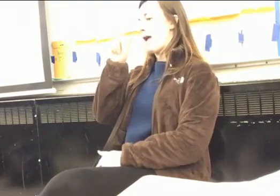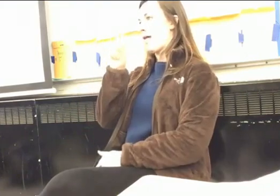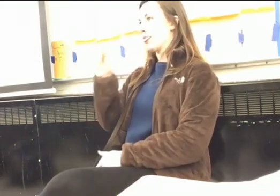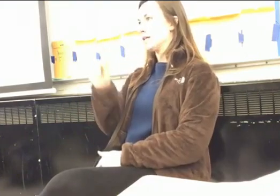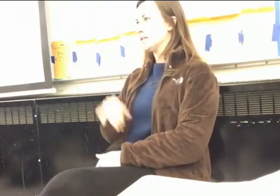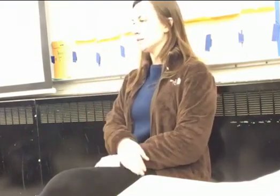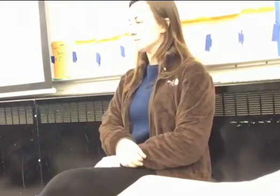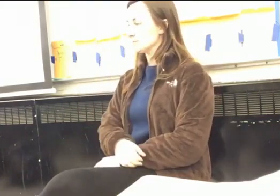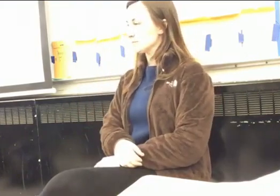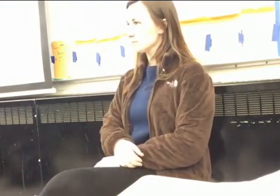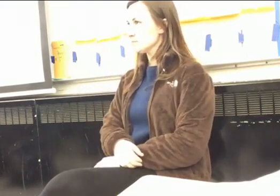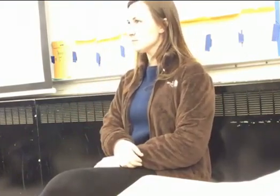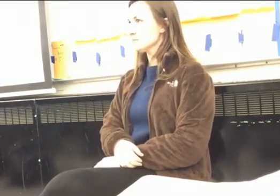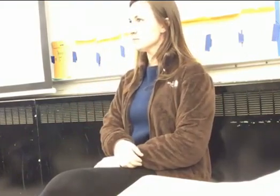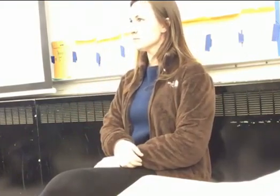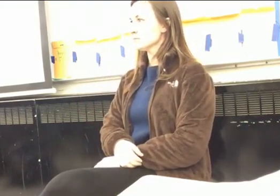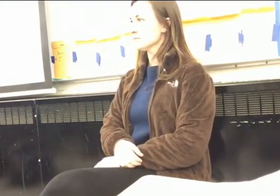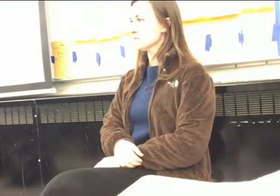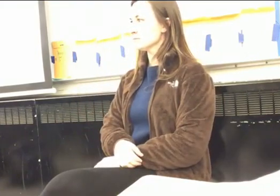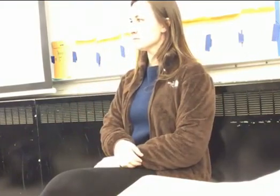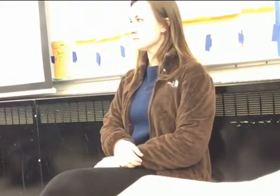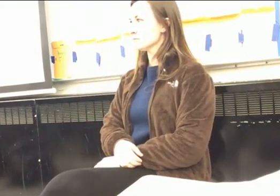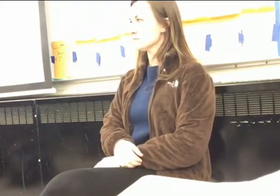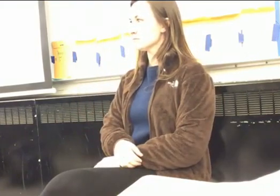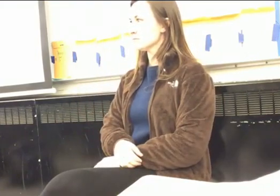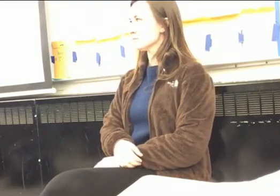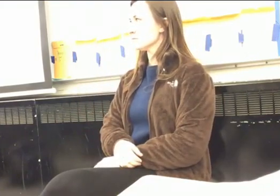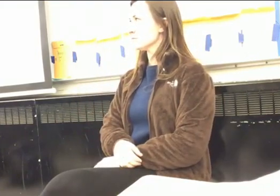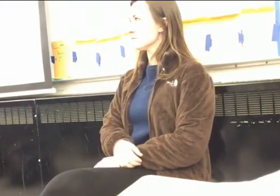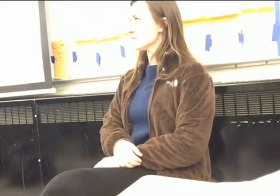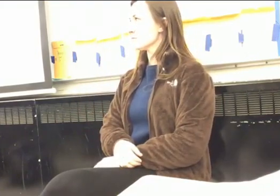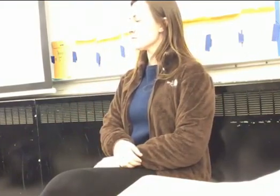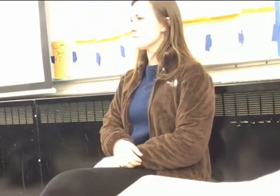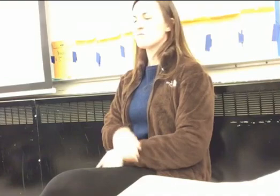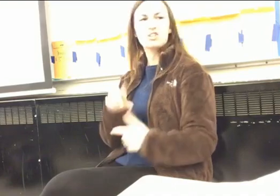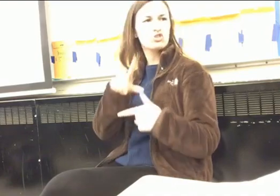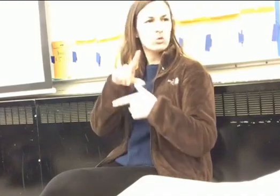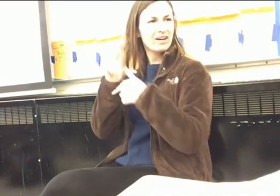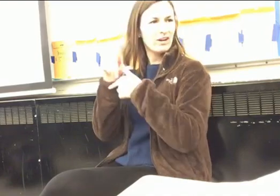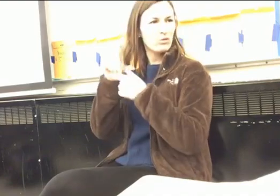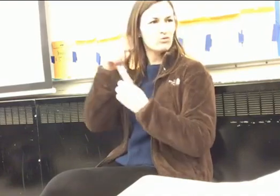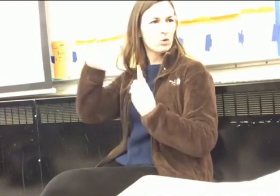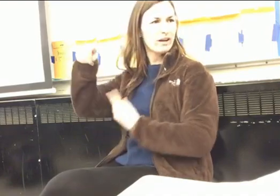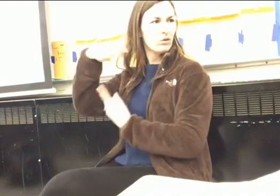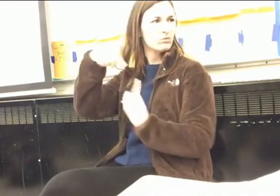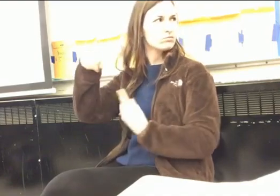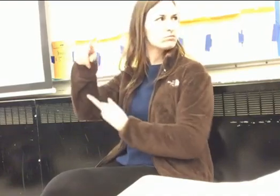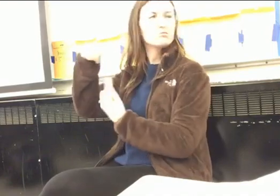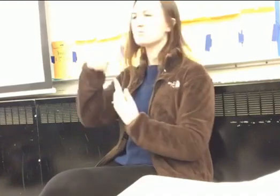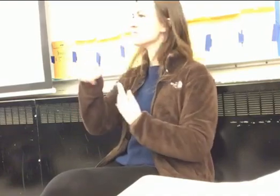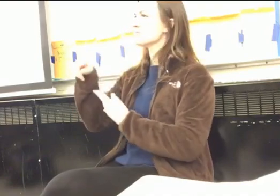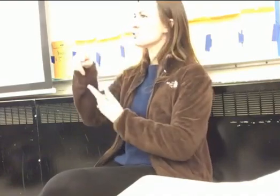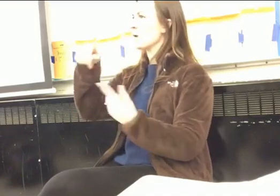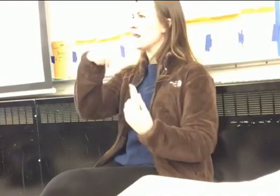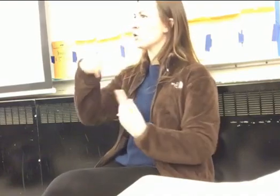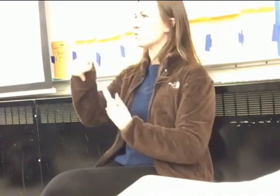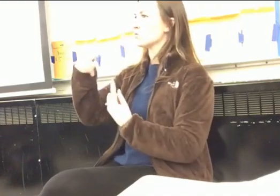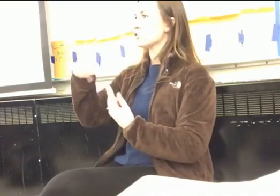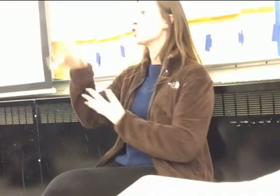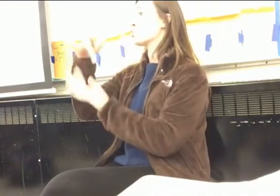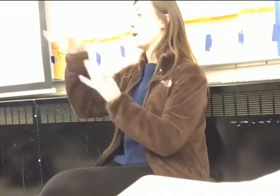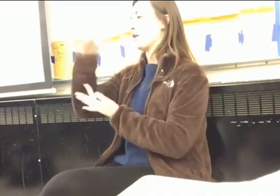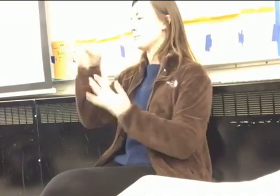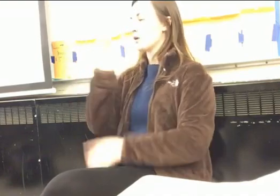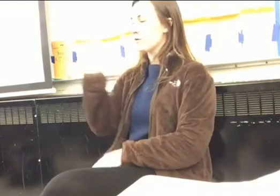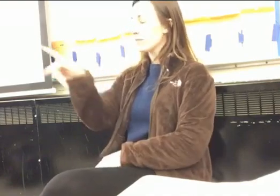Tornado Alley. Now, I don't know about you guys, but when I was a kid, I was really, and